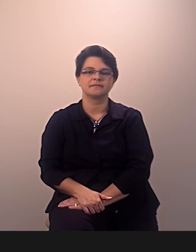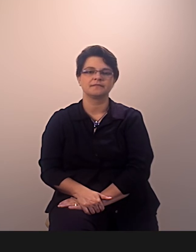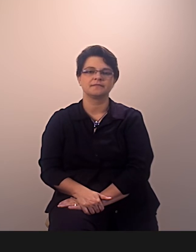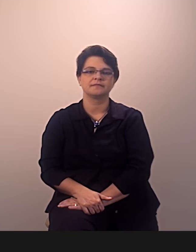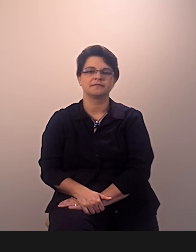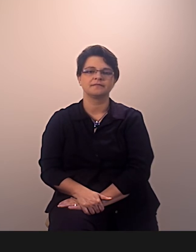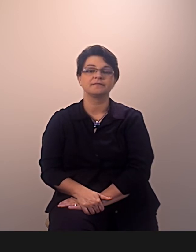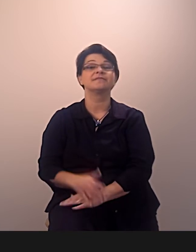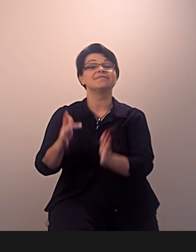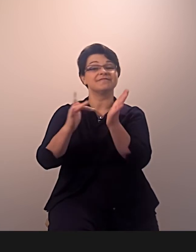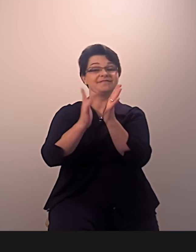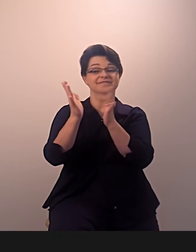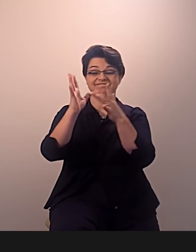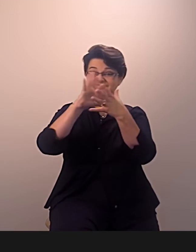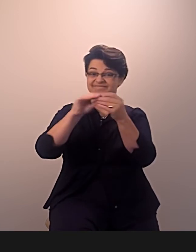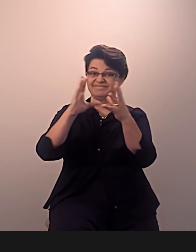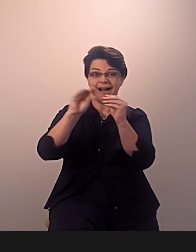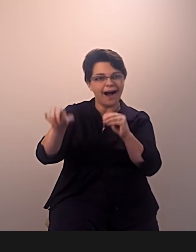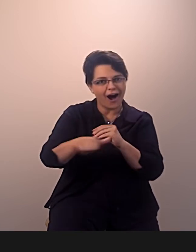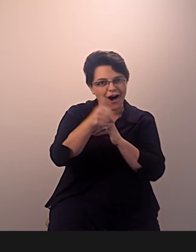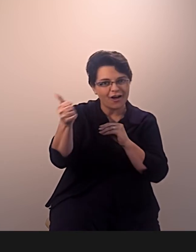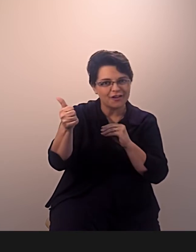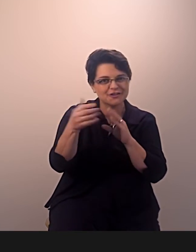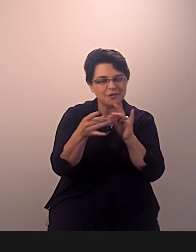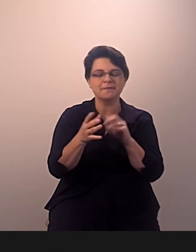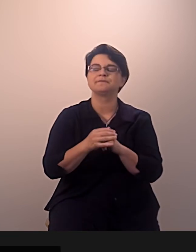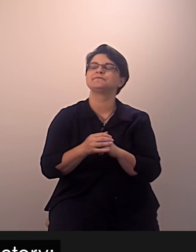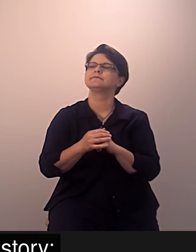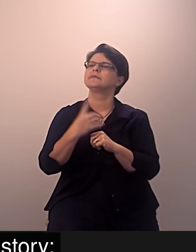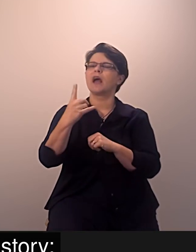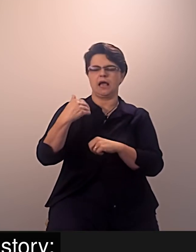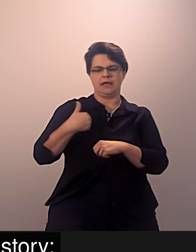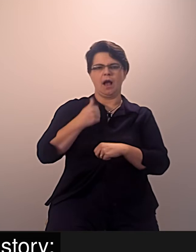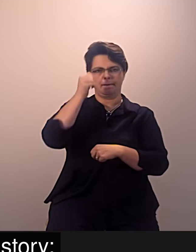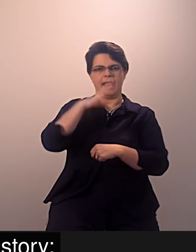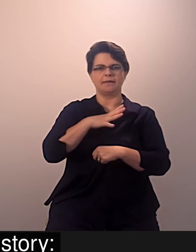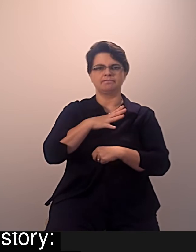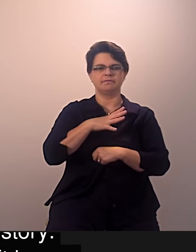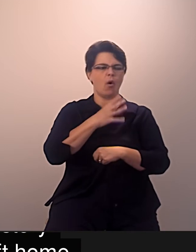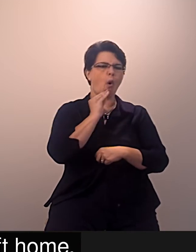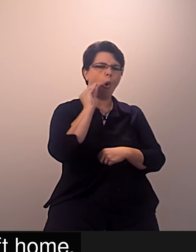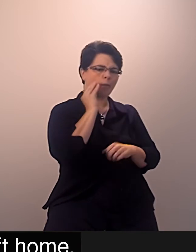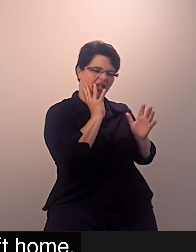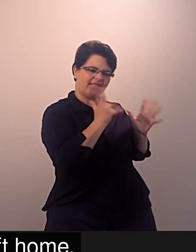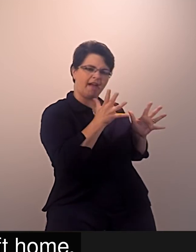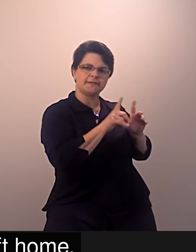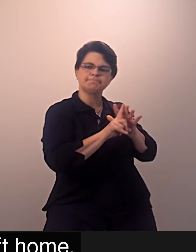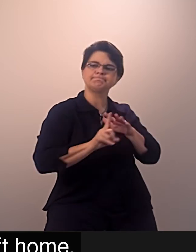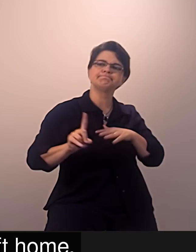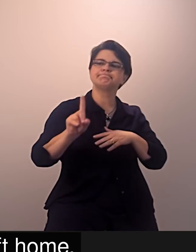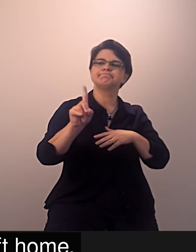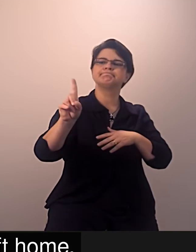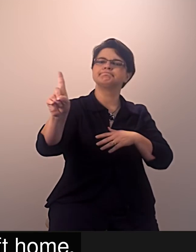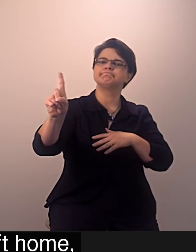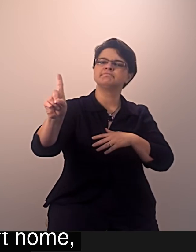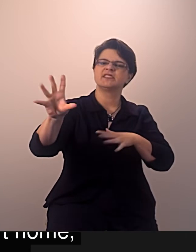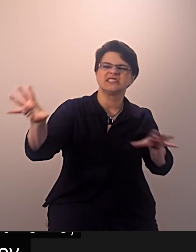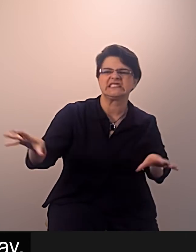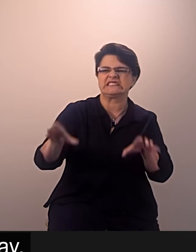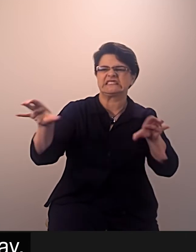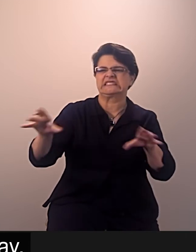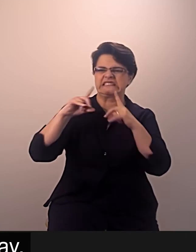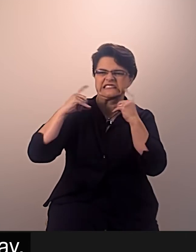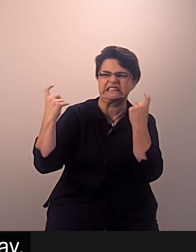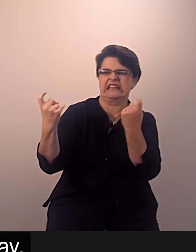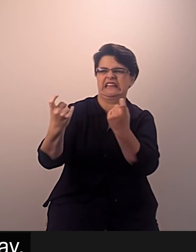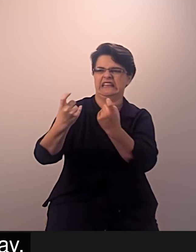Jesus told this story. A young man left home, went far away, and did many evil things.